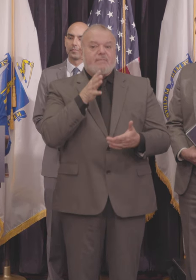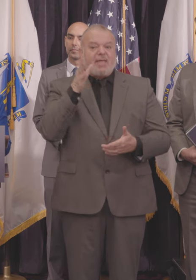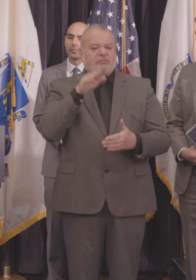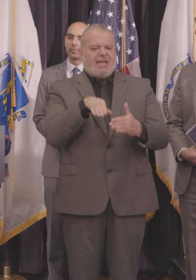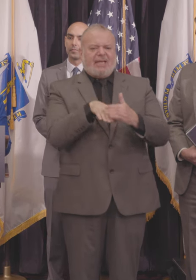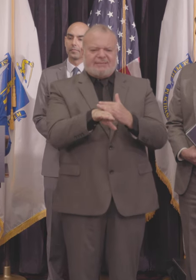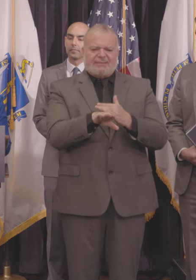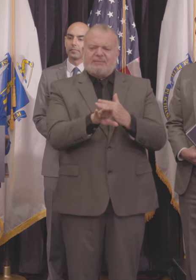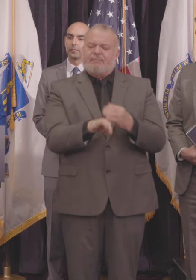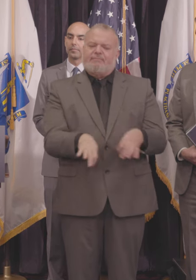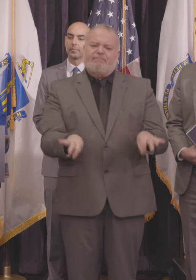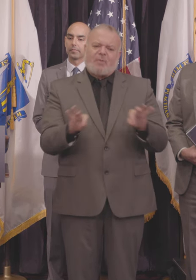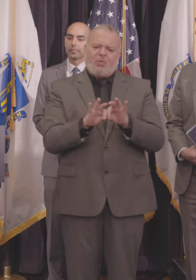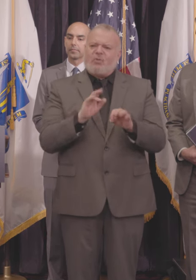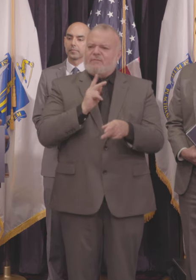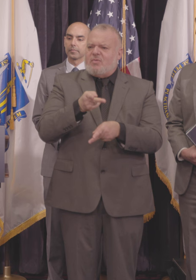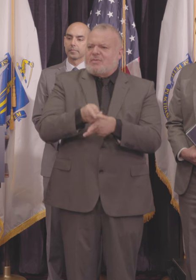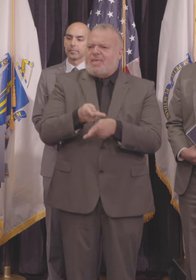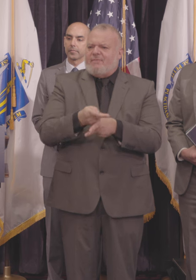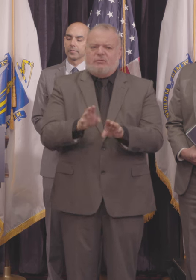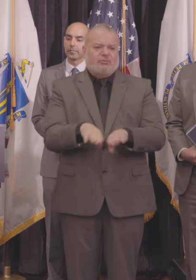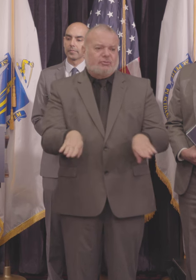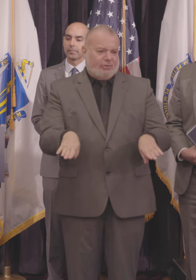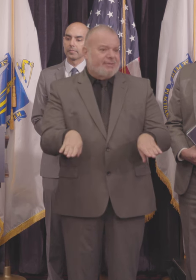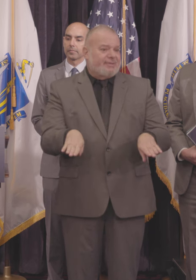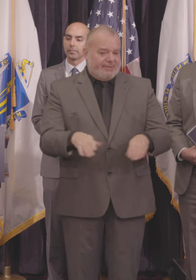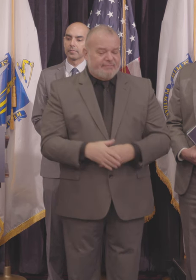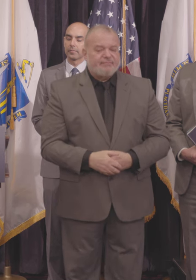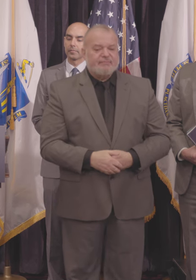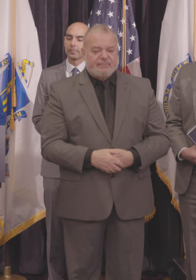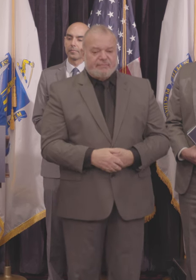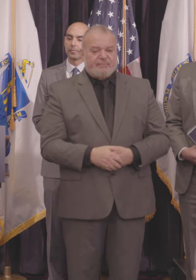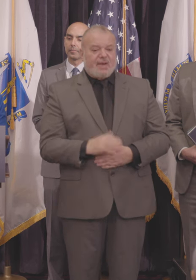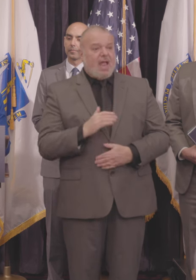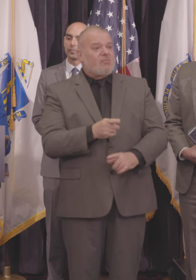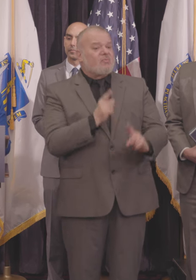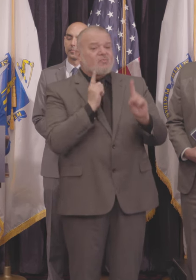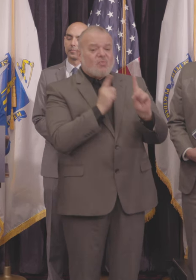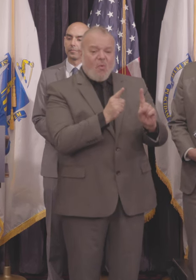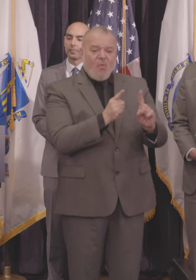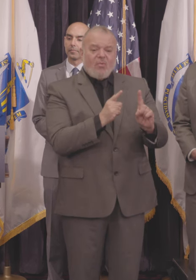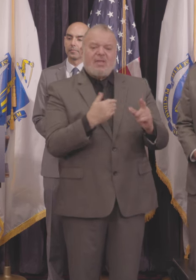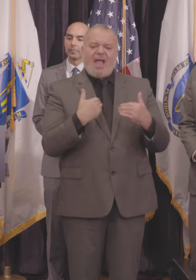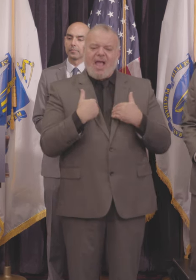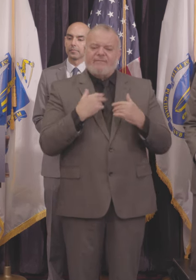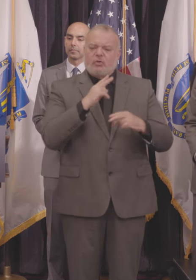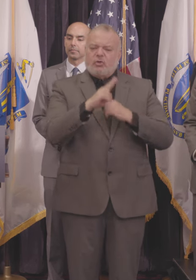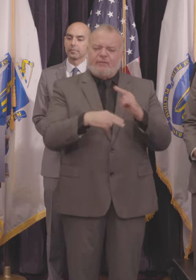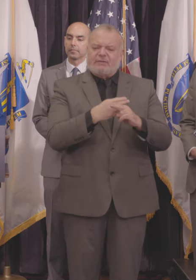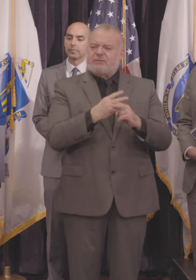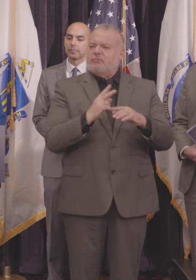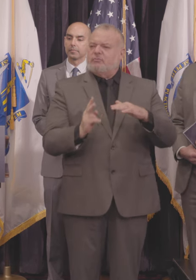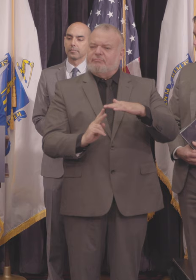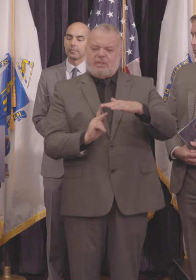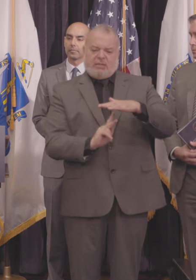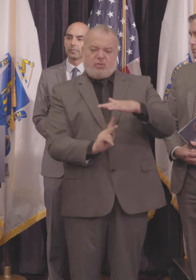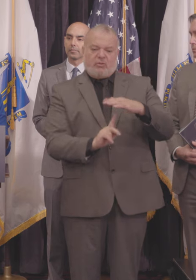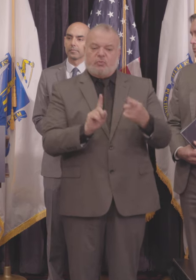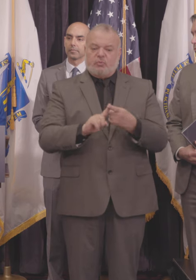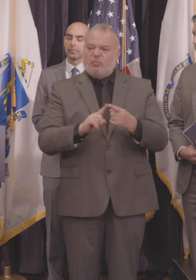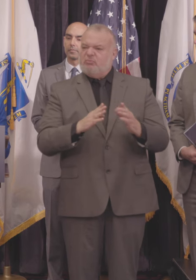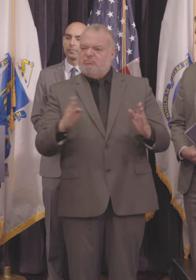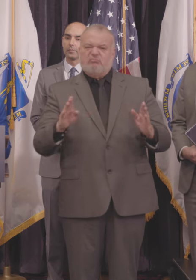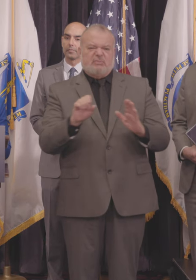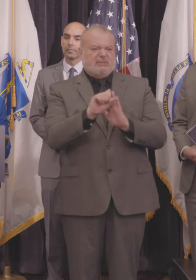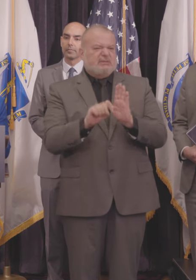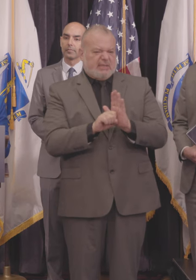path to universal pre-K in all 26 cities and beyond. It will establish Literacy Launch to